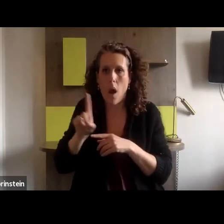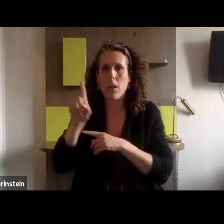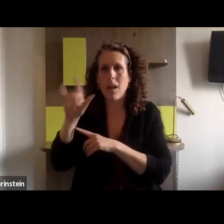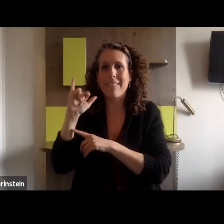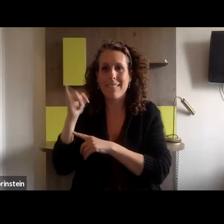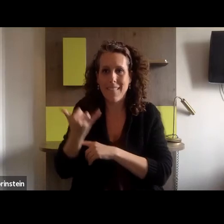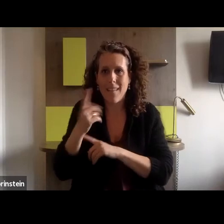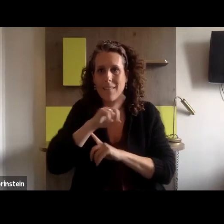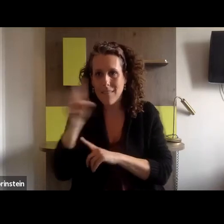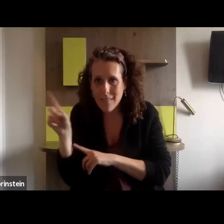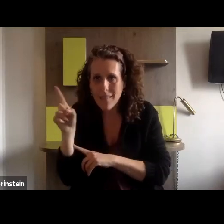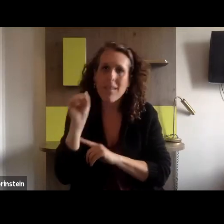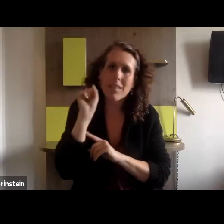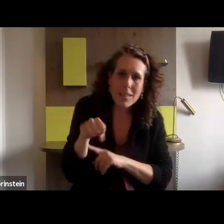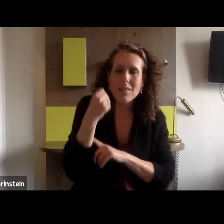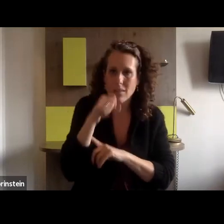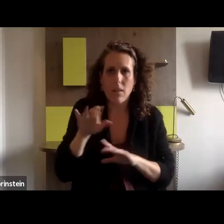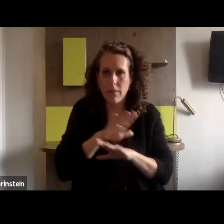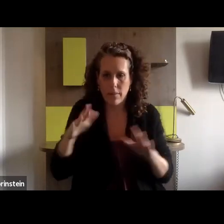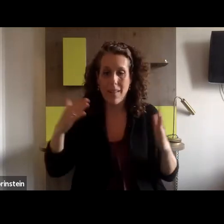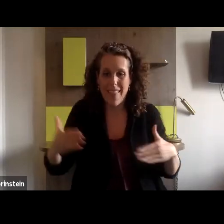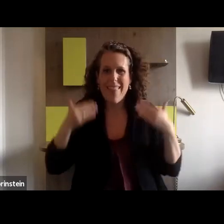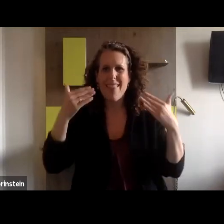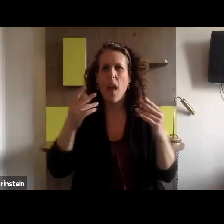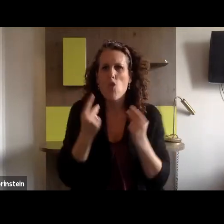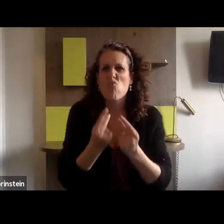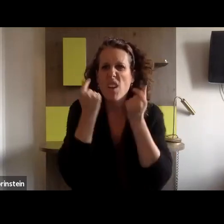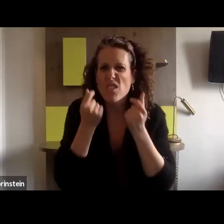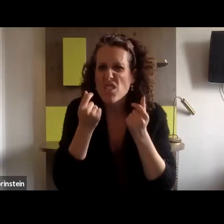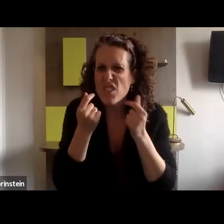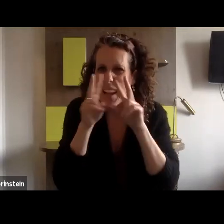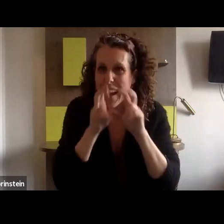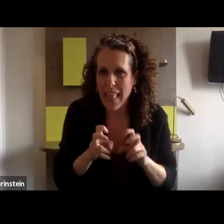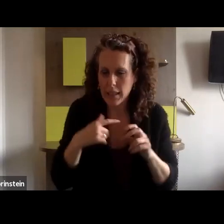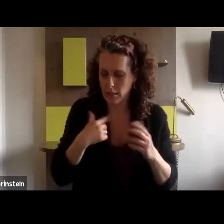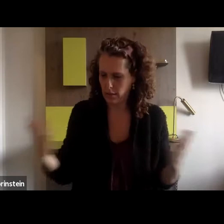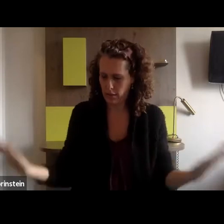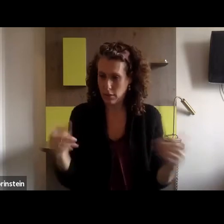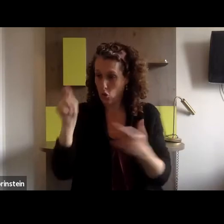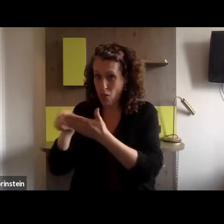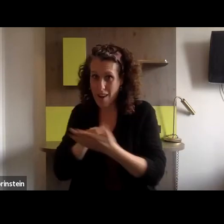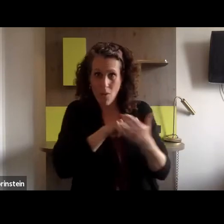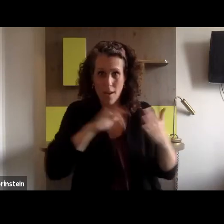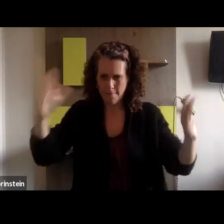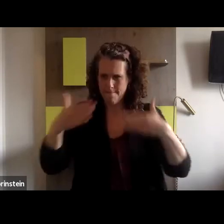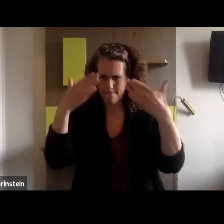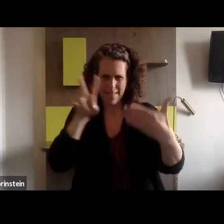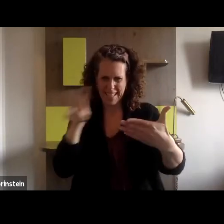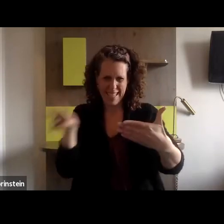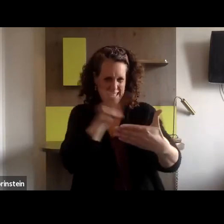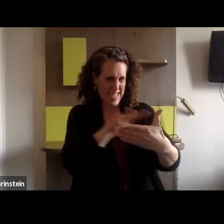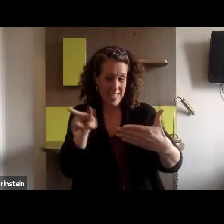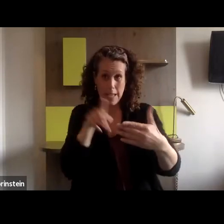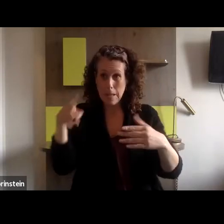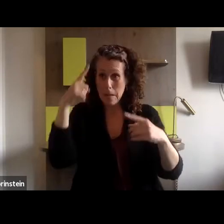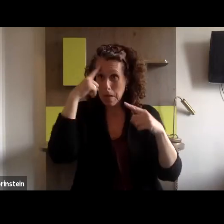did a rush analysis to see where there was disagreement between those 2 raters. There were 3 items, I think.